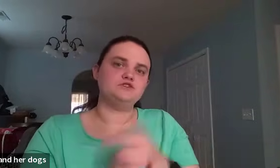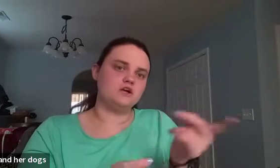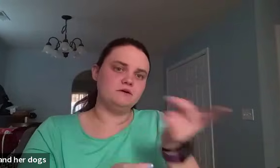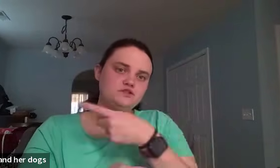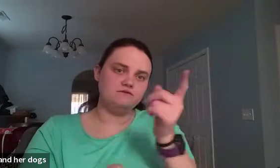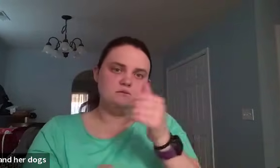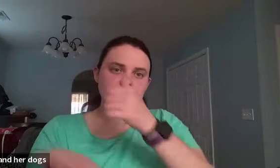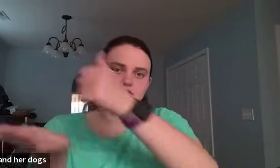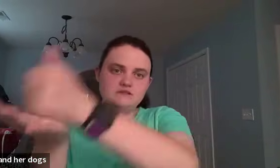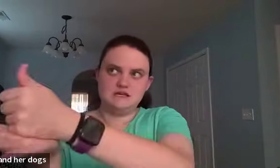talking about two different people, you can say,